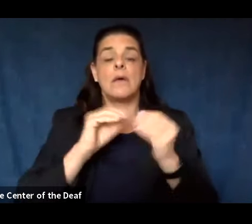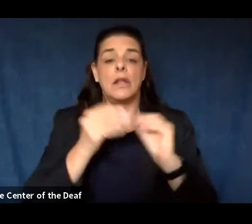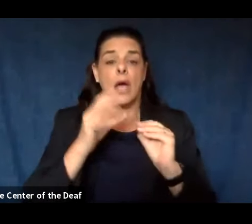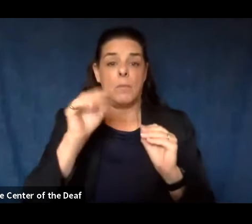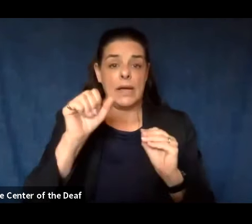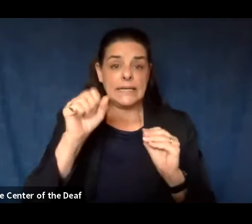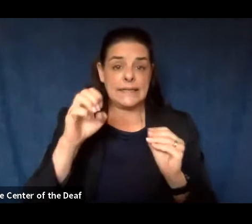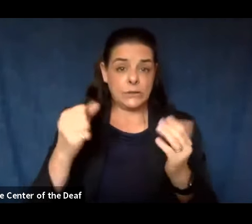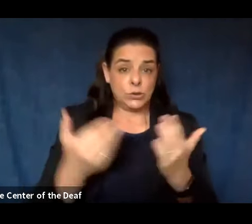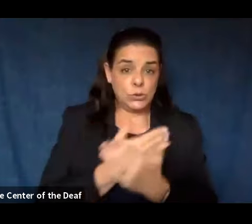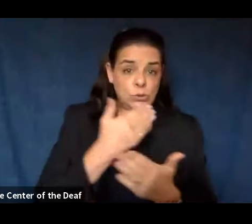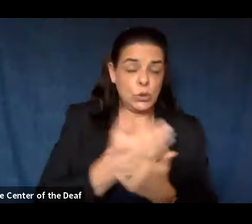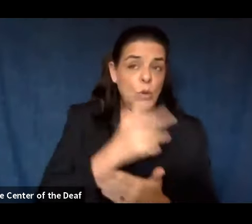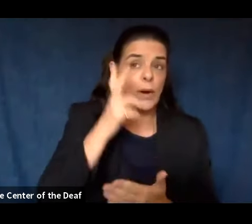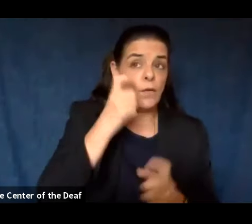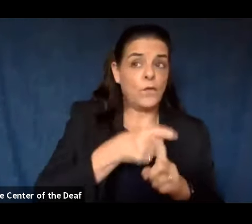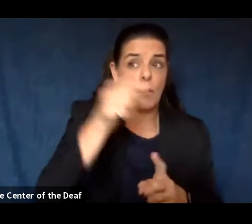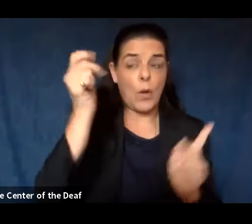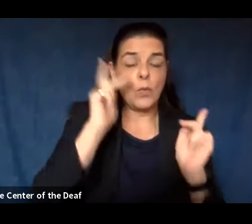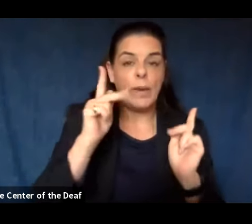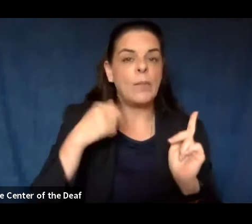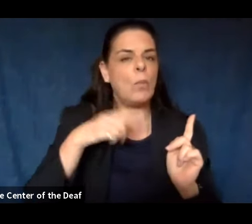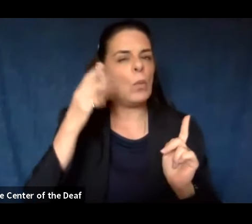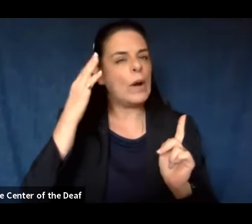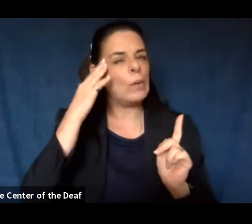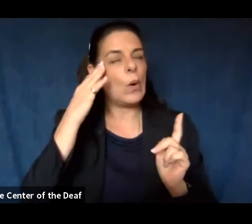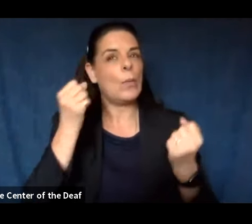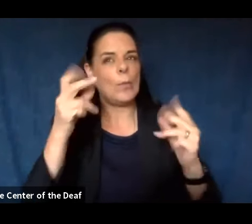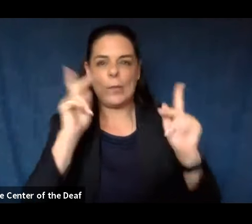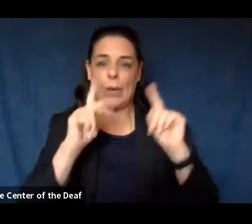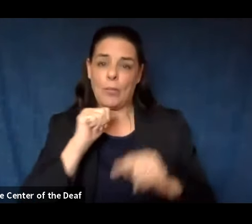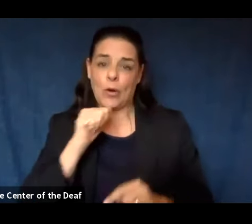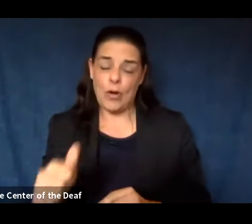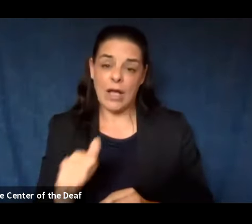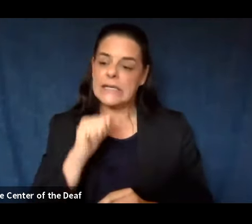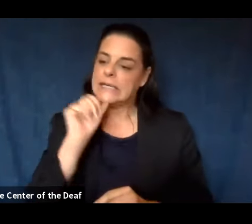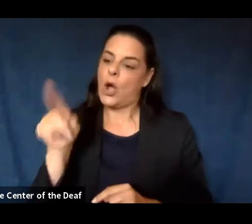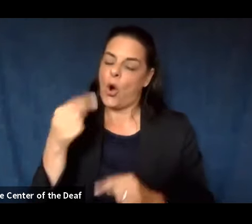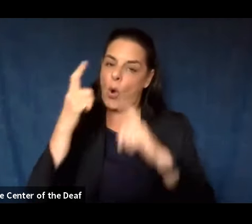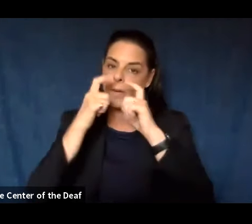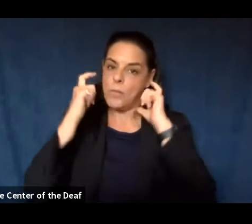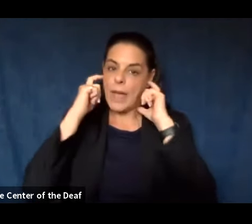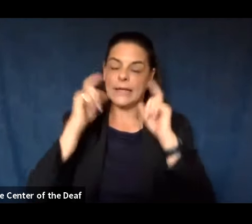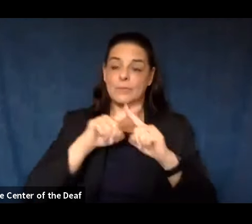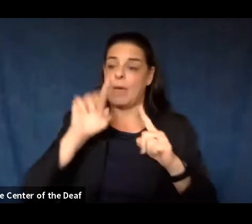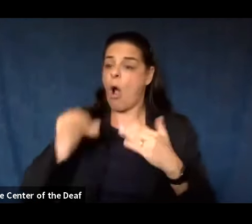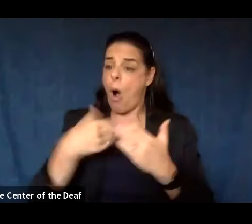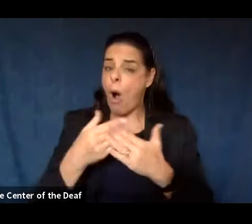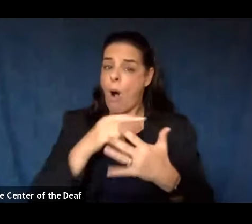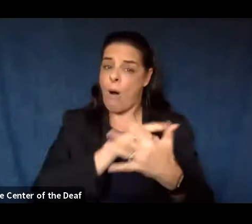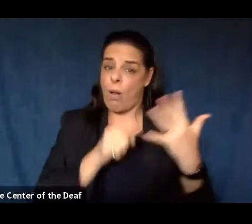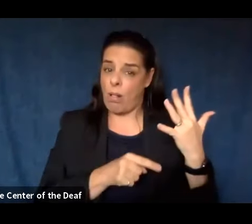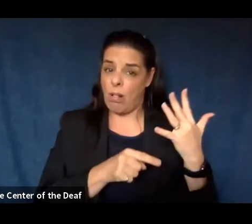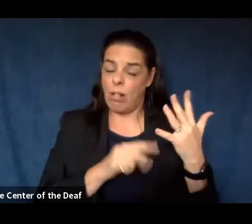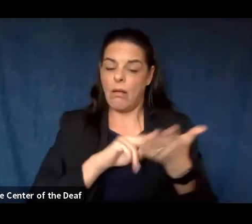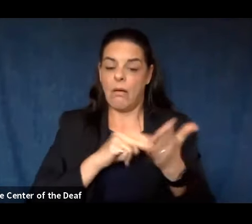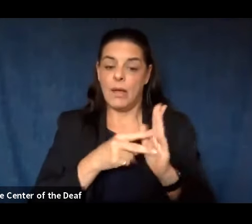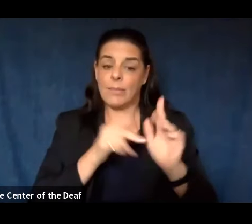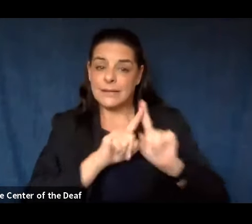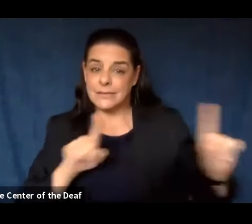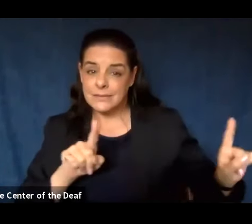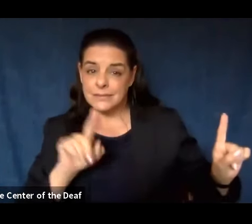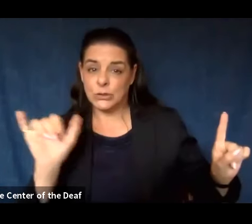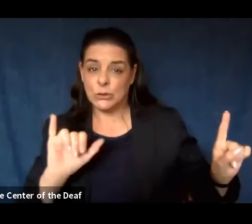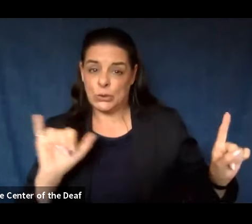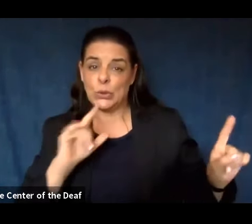what we're hearing from people, that there are a lot of folks that aren't. And it's not just the mask wearing, it's all of the 5 core actions. So it's that social distancing piece that plays